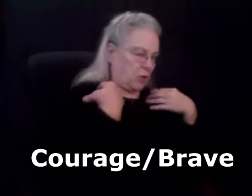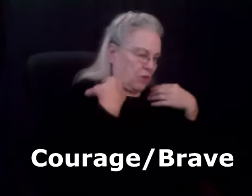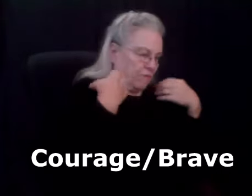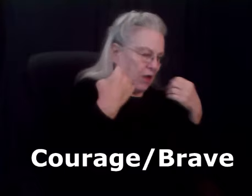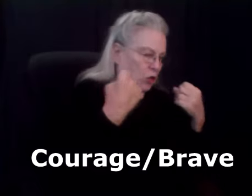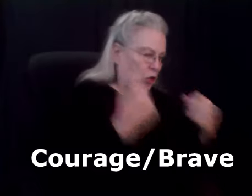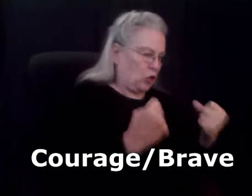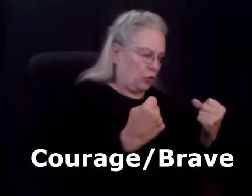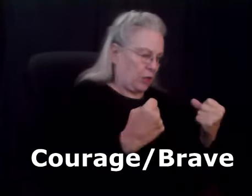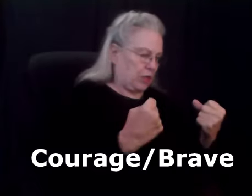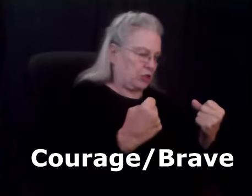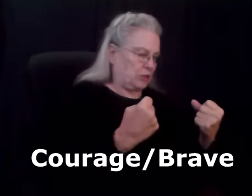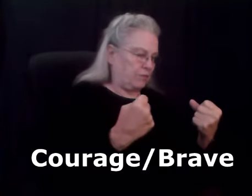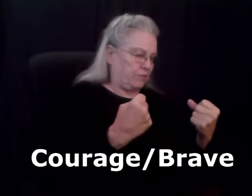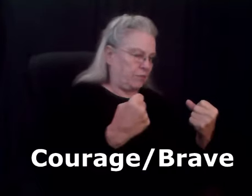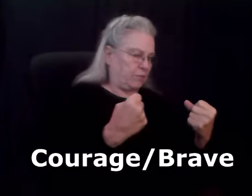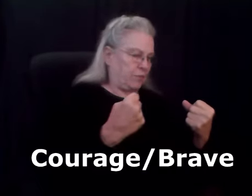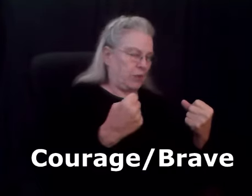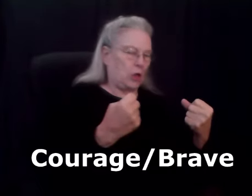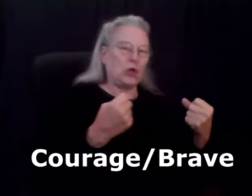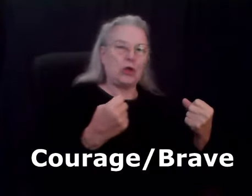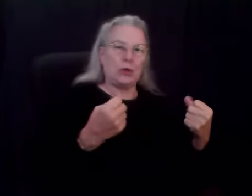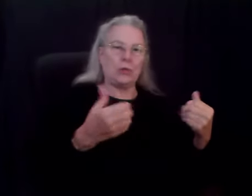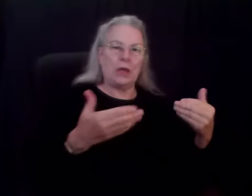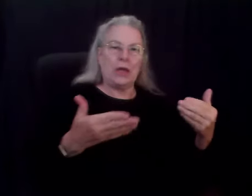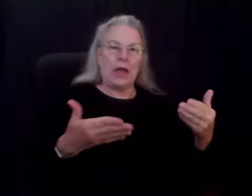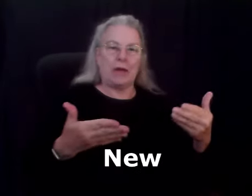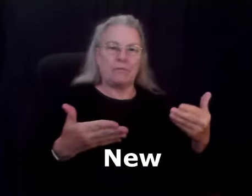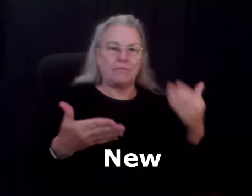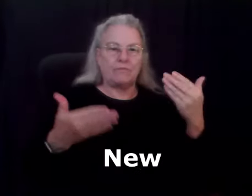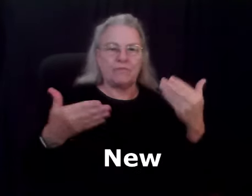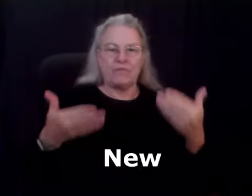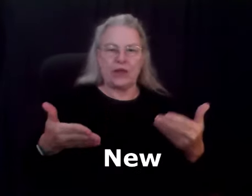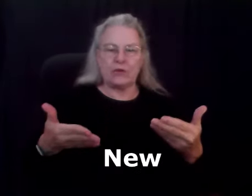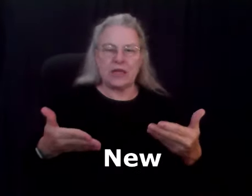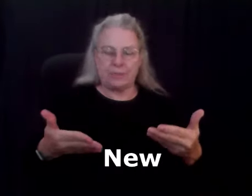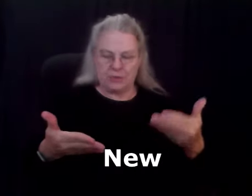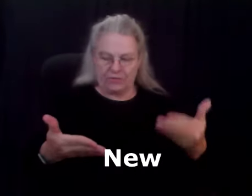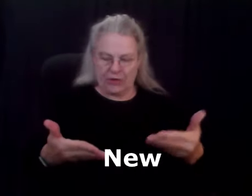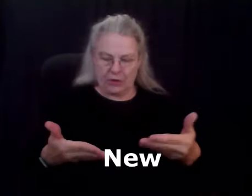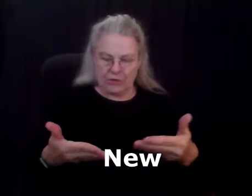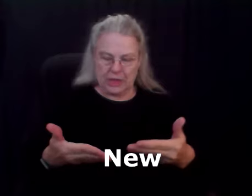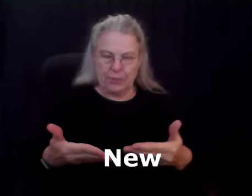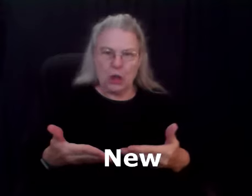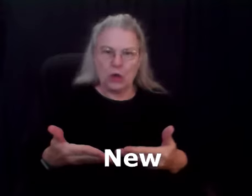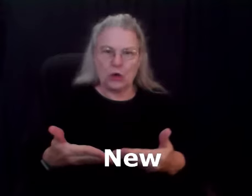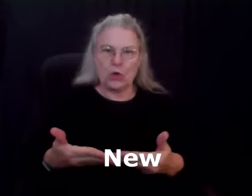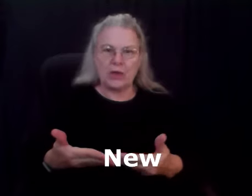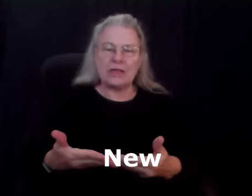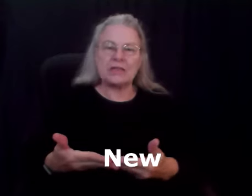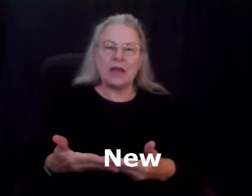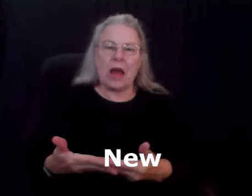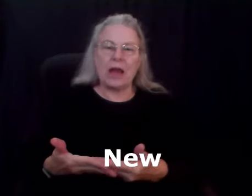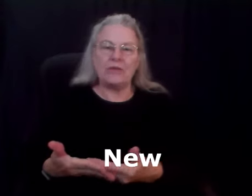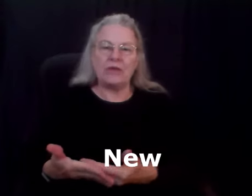got courage. New. And fingertip to fingertip, you're going to slide the